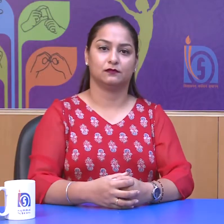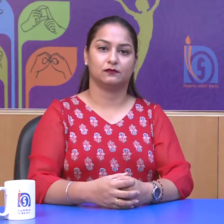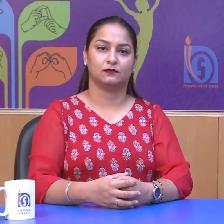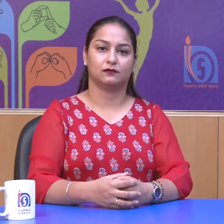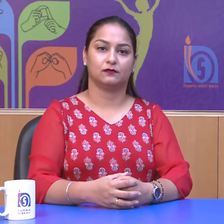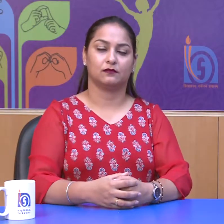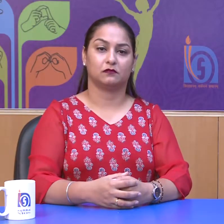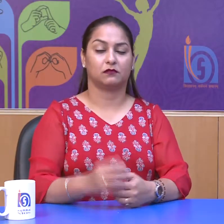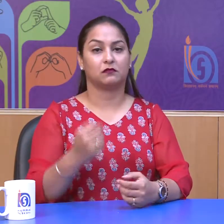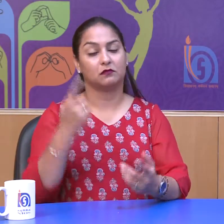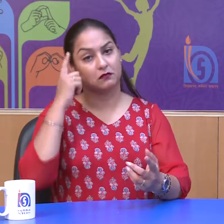We may also categorize